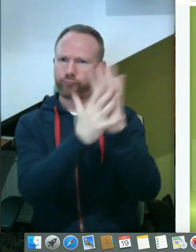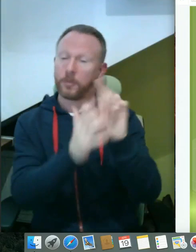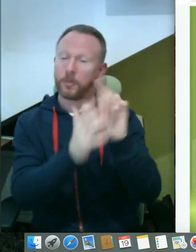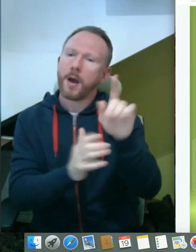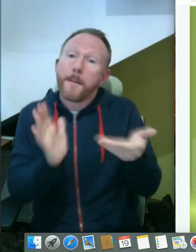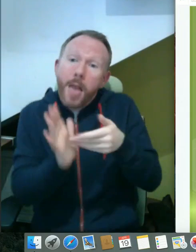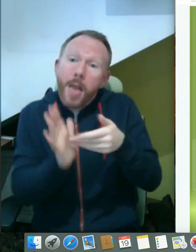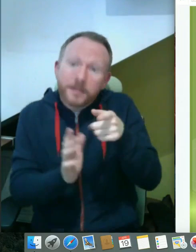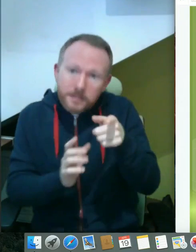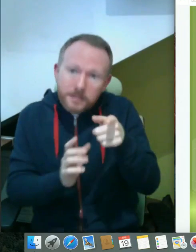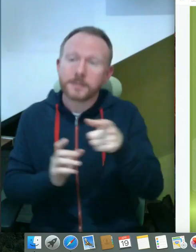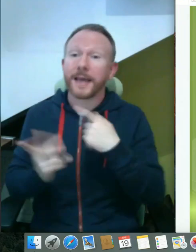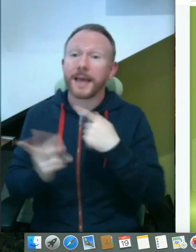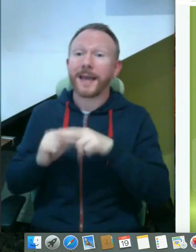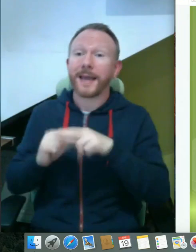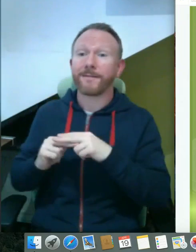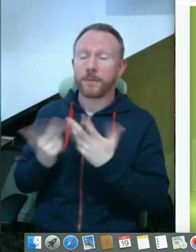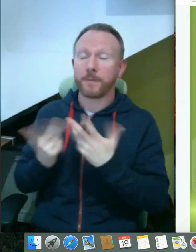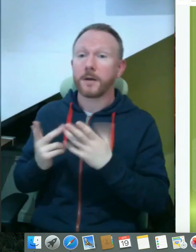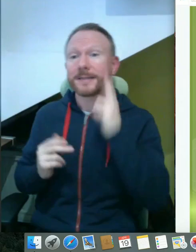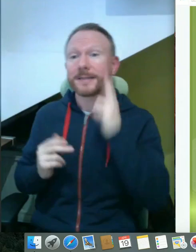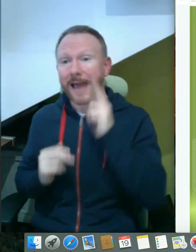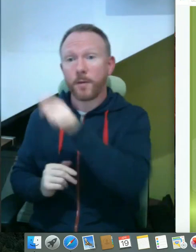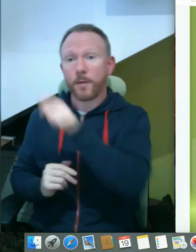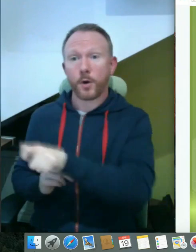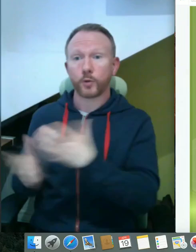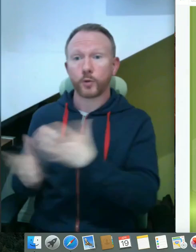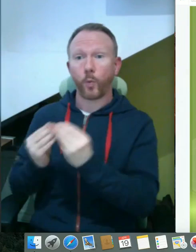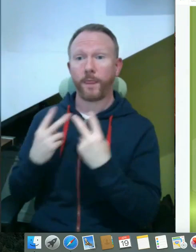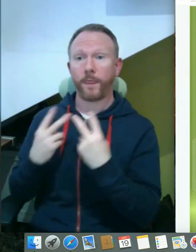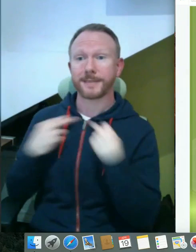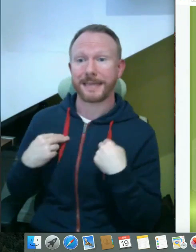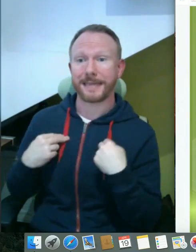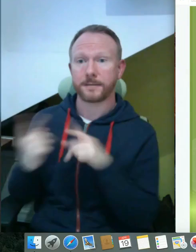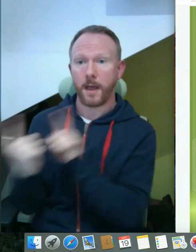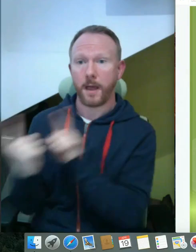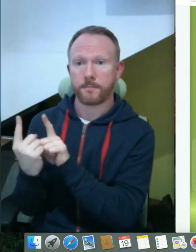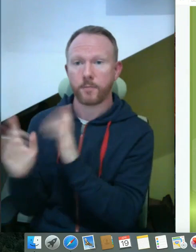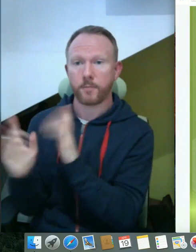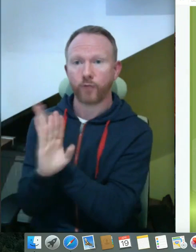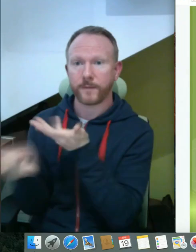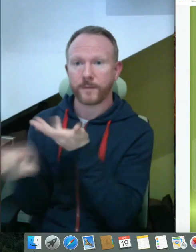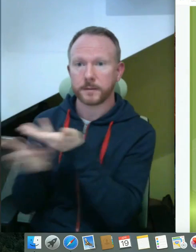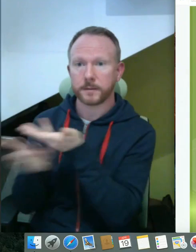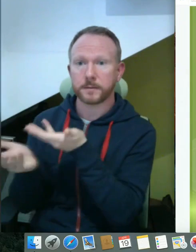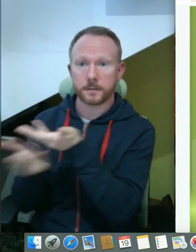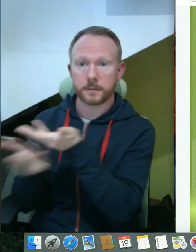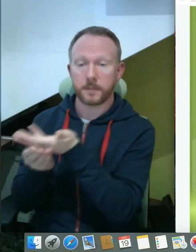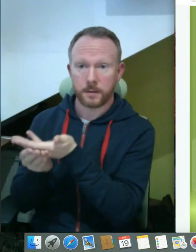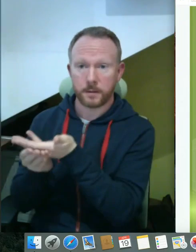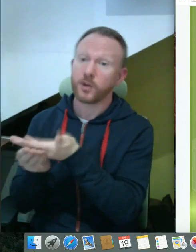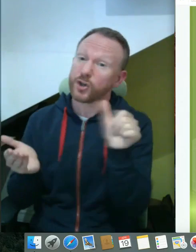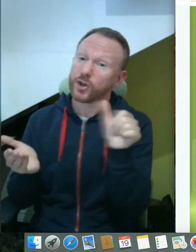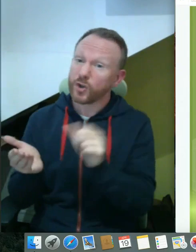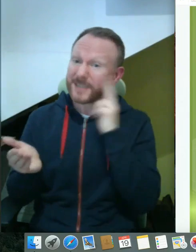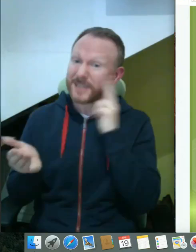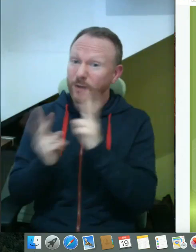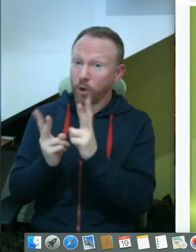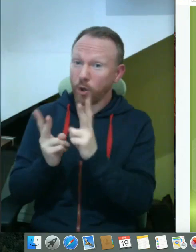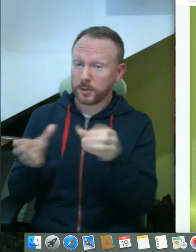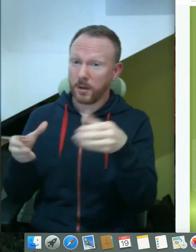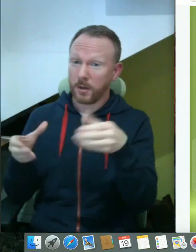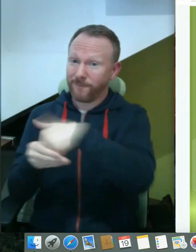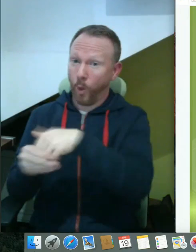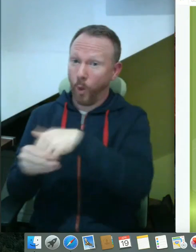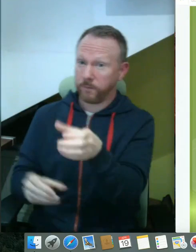the services of a deaf interpreter will be able to access communication and give instruction to their counsel, as well